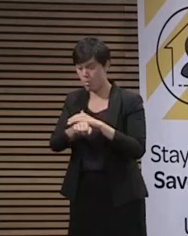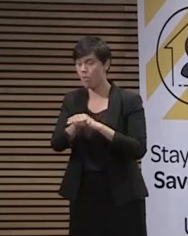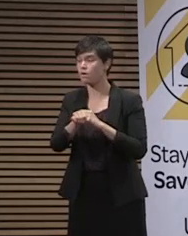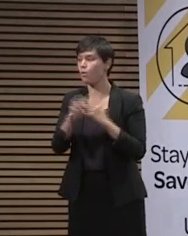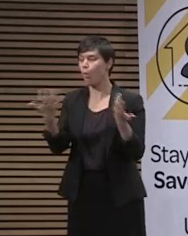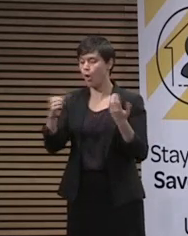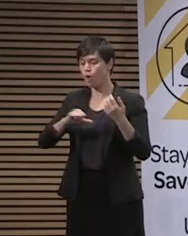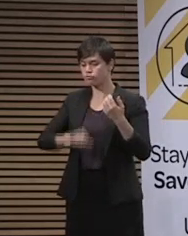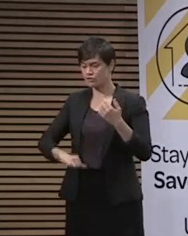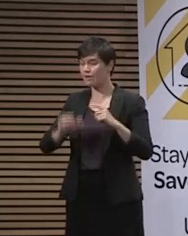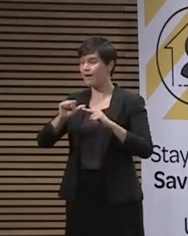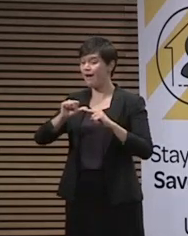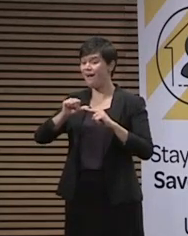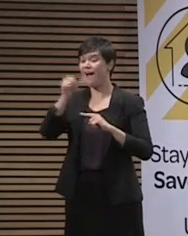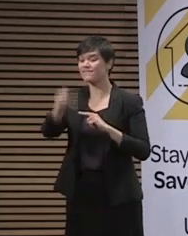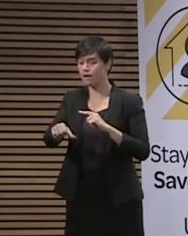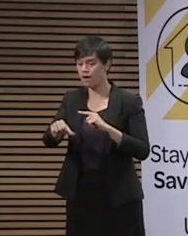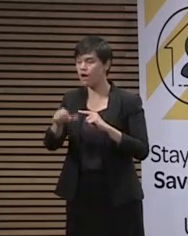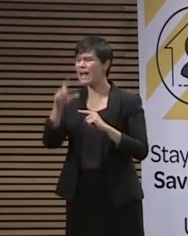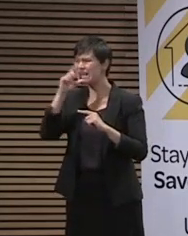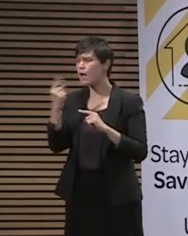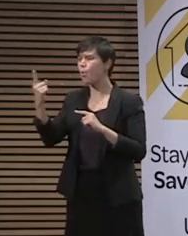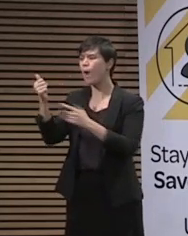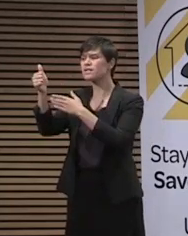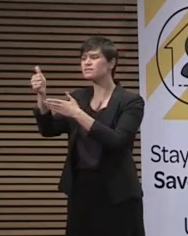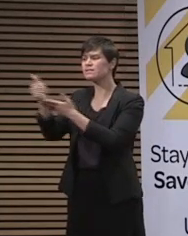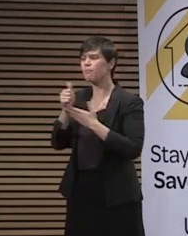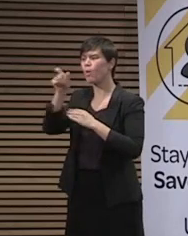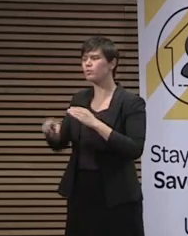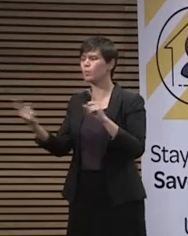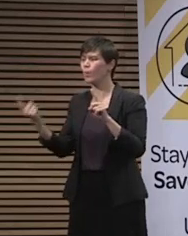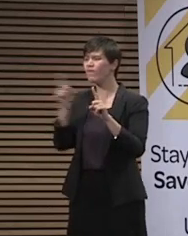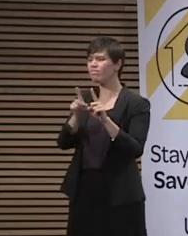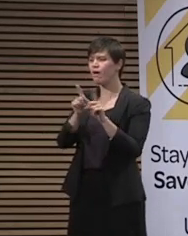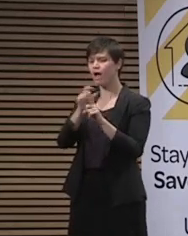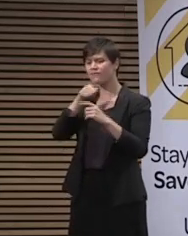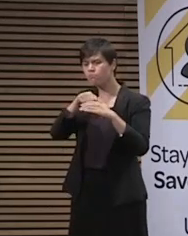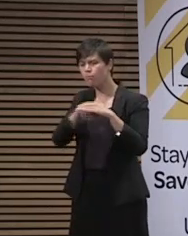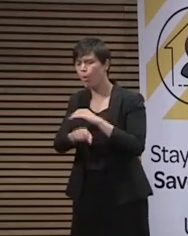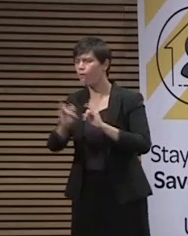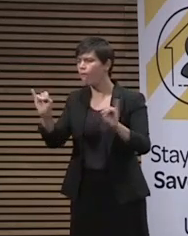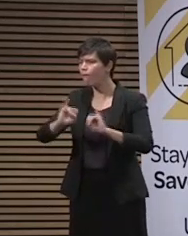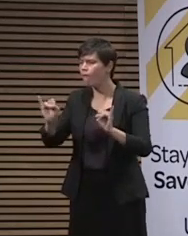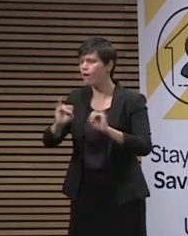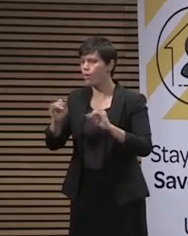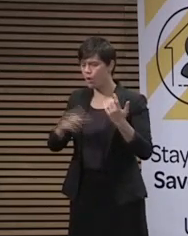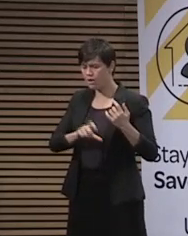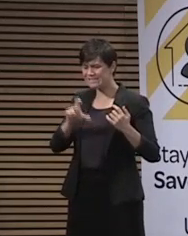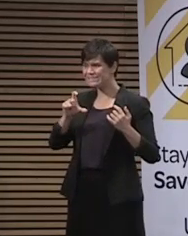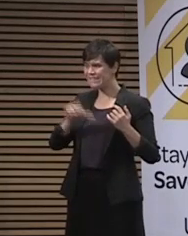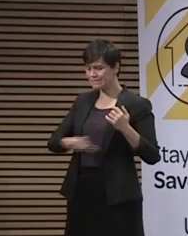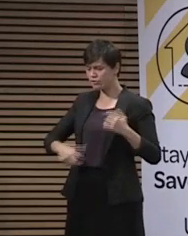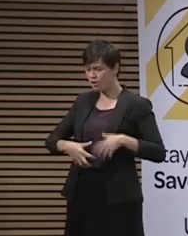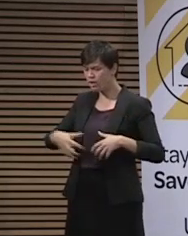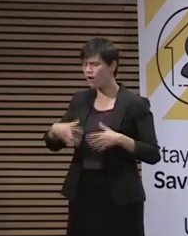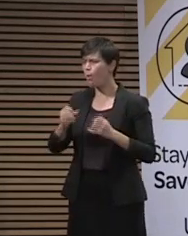operation, could that be an example where the person is allowed to stay, particularly if it's a traumatic birth or a caesarean section? Well, I